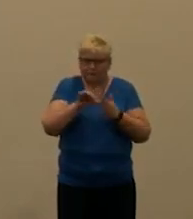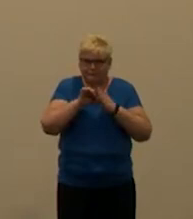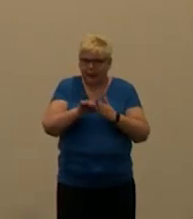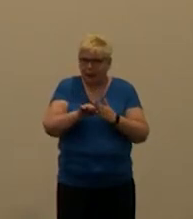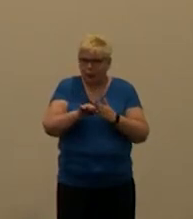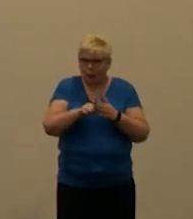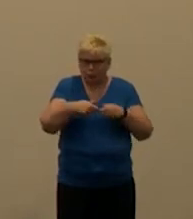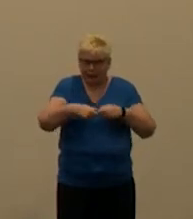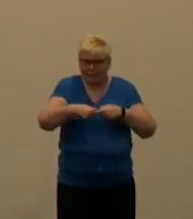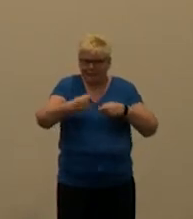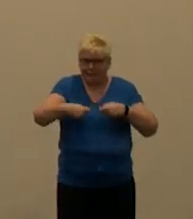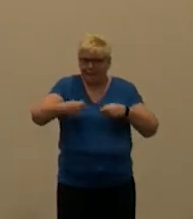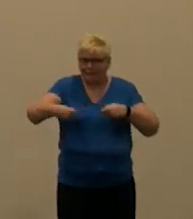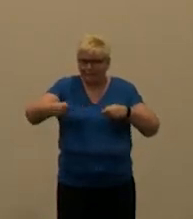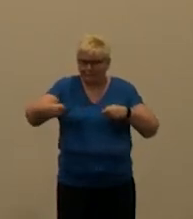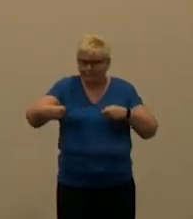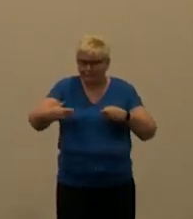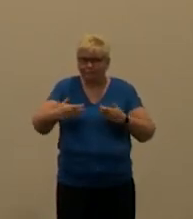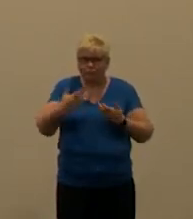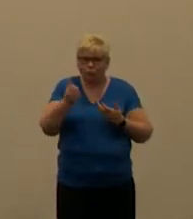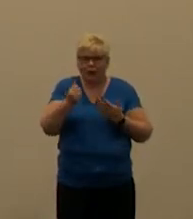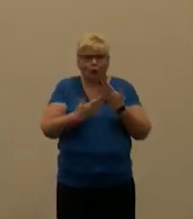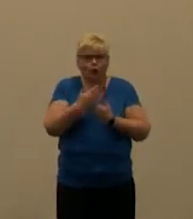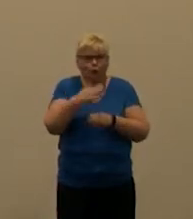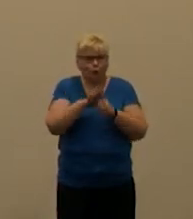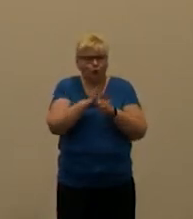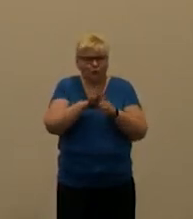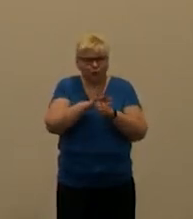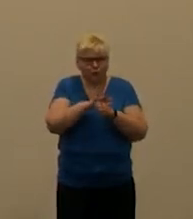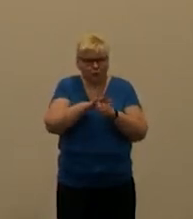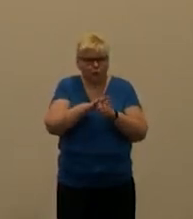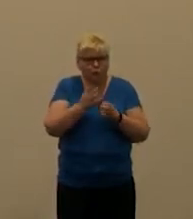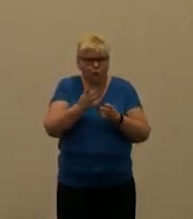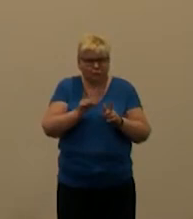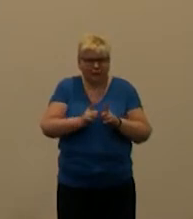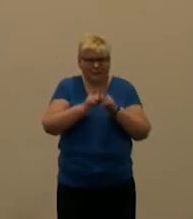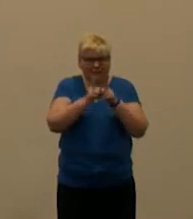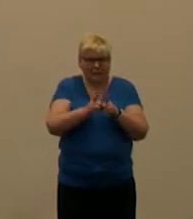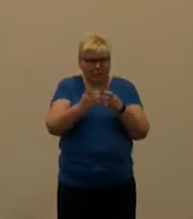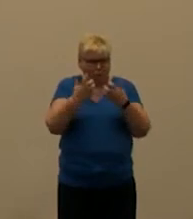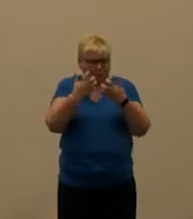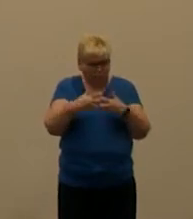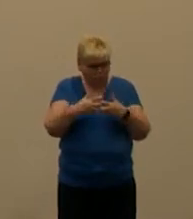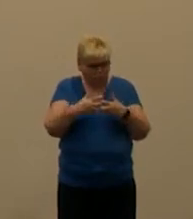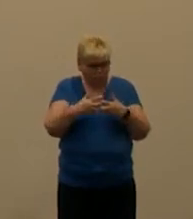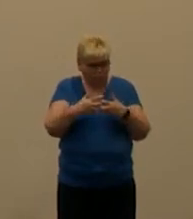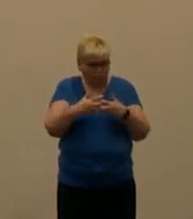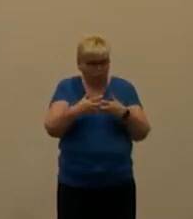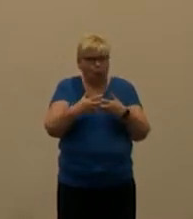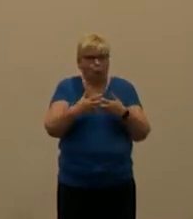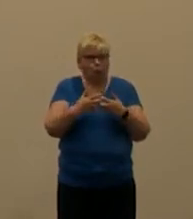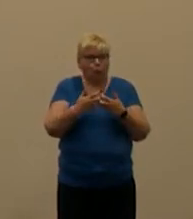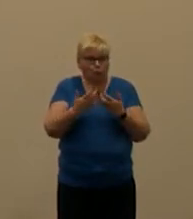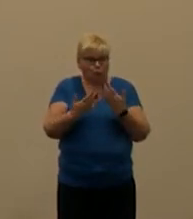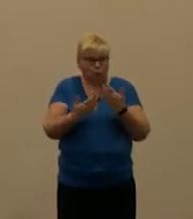expand the configuration. So when you have a new region, to assign this configuration to the